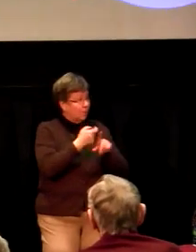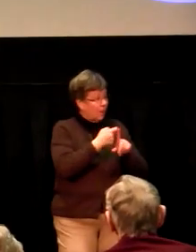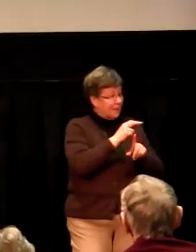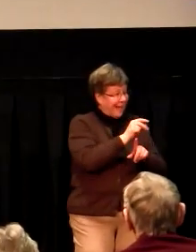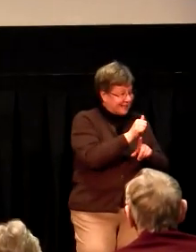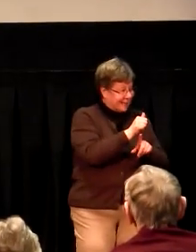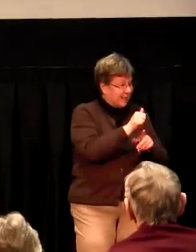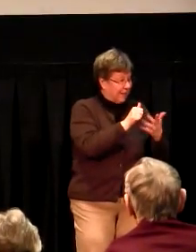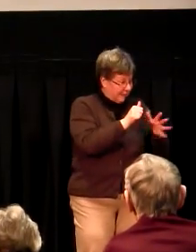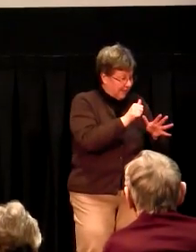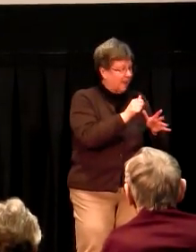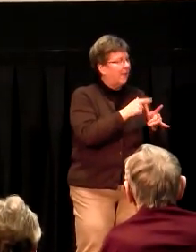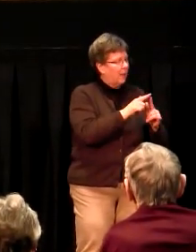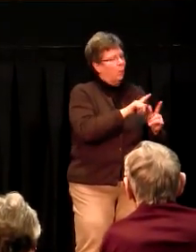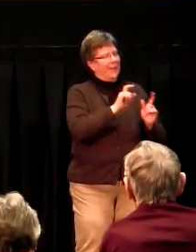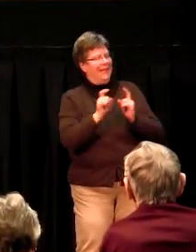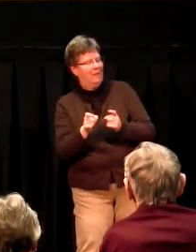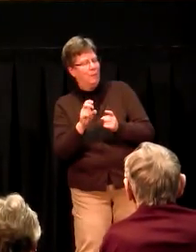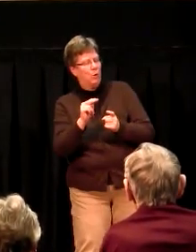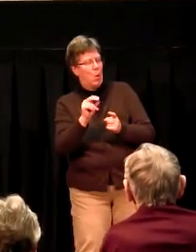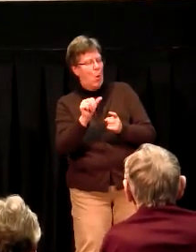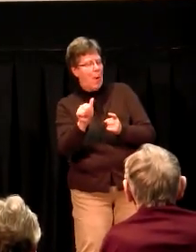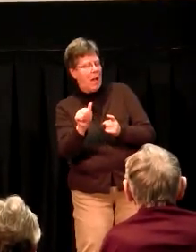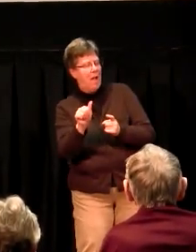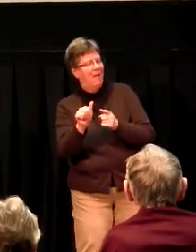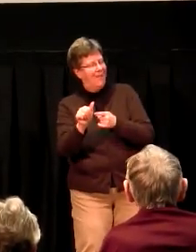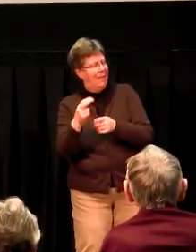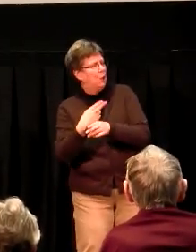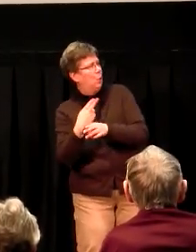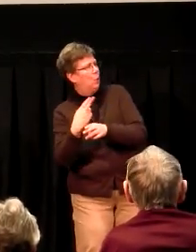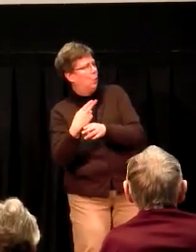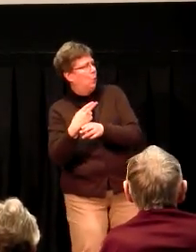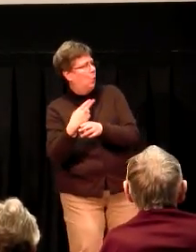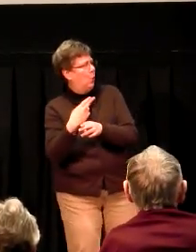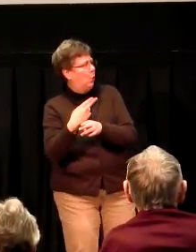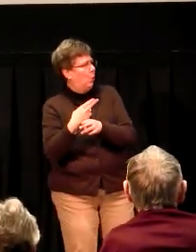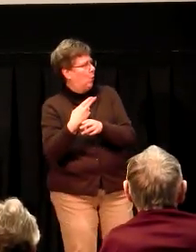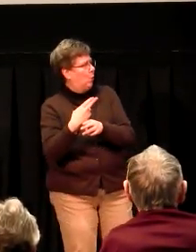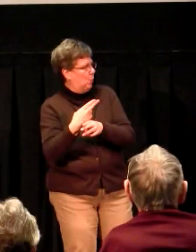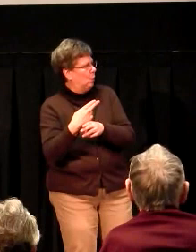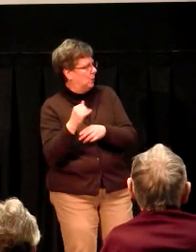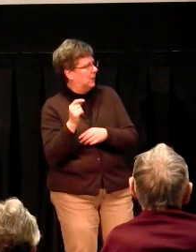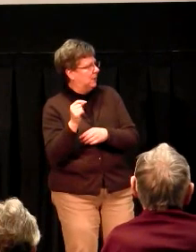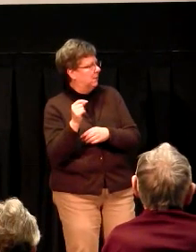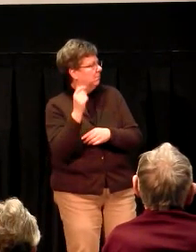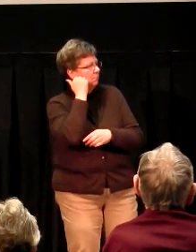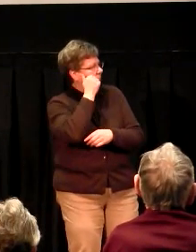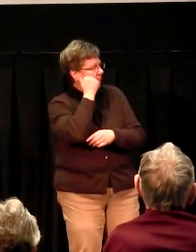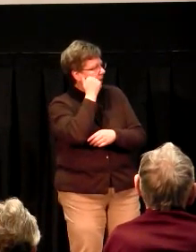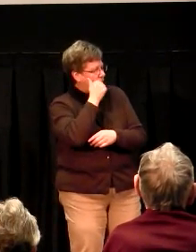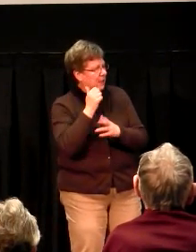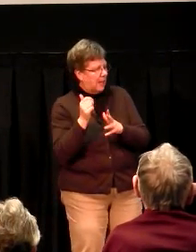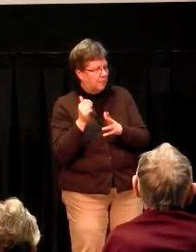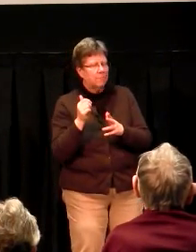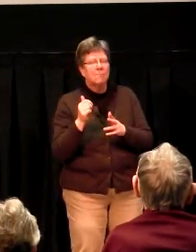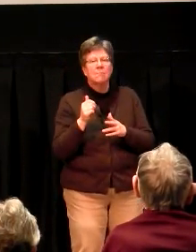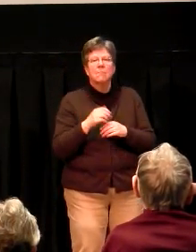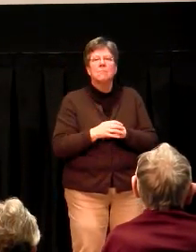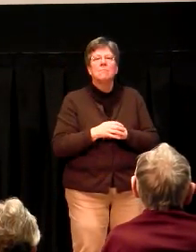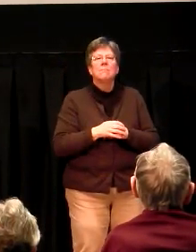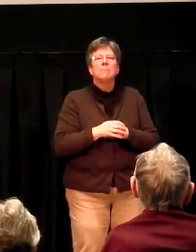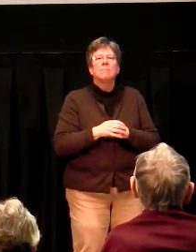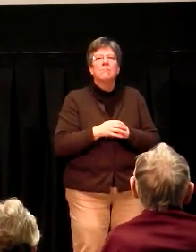them over to NOAA, and NOAA implements them faithfully day after day with standard routine